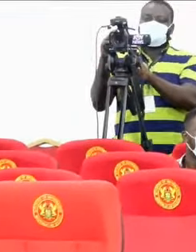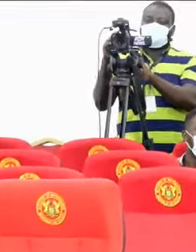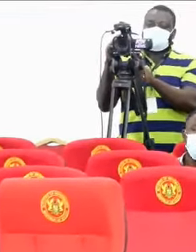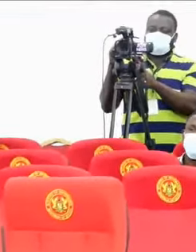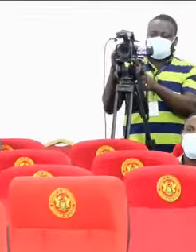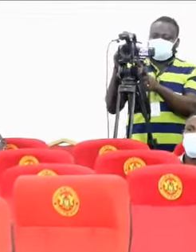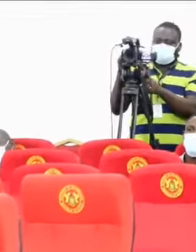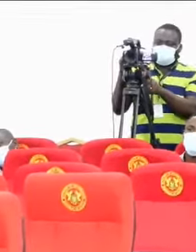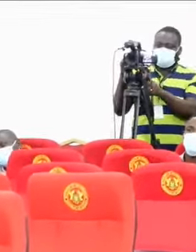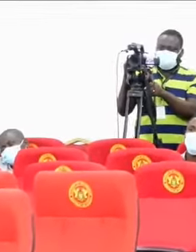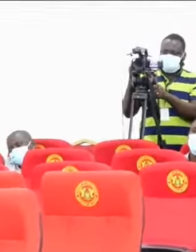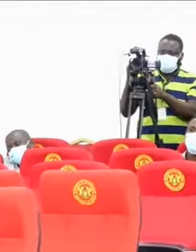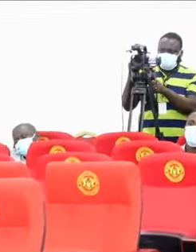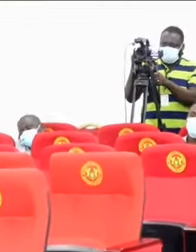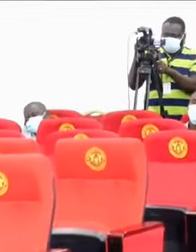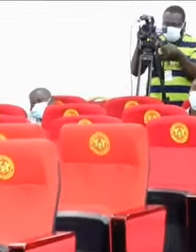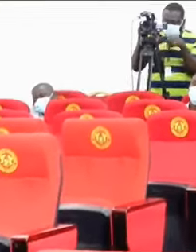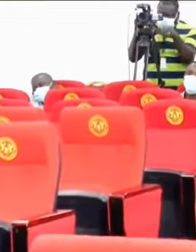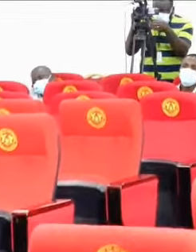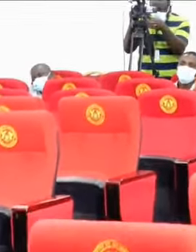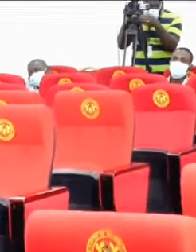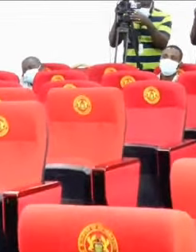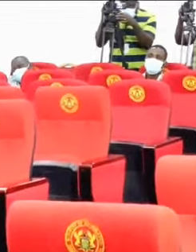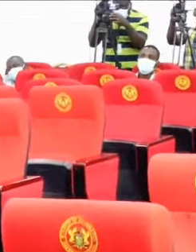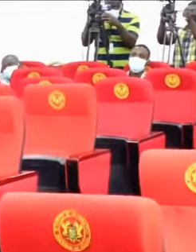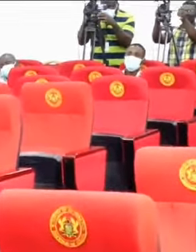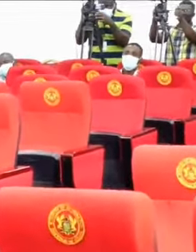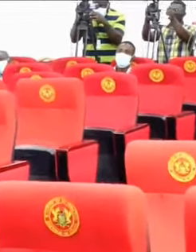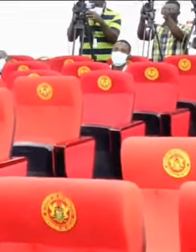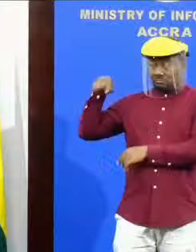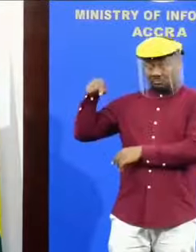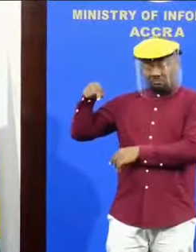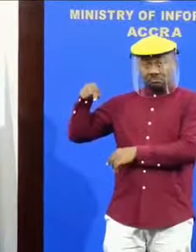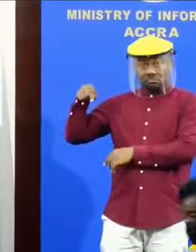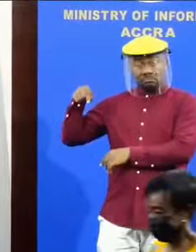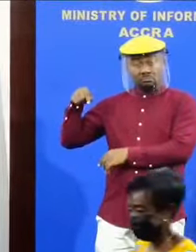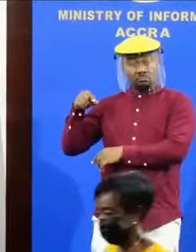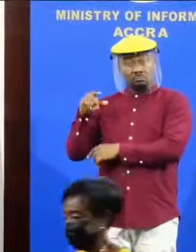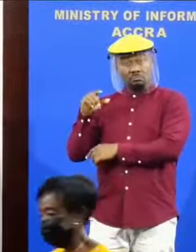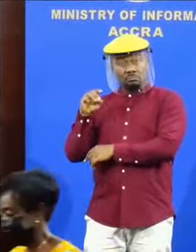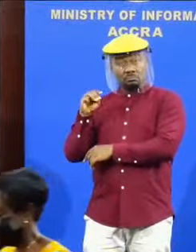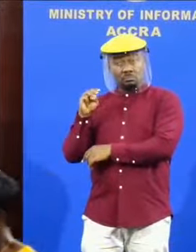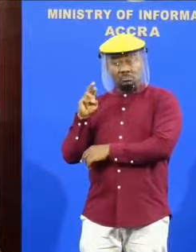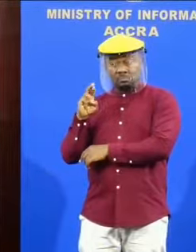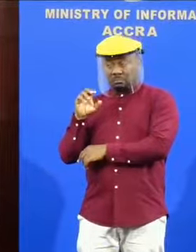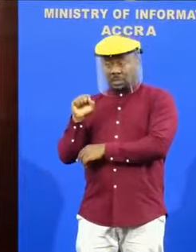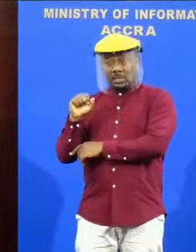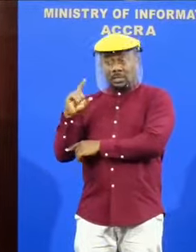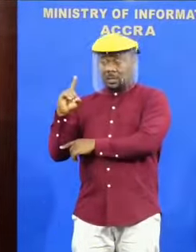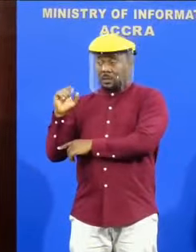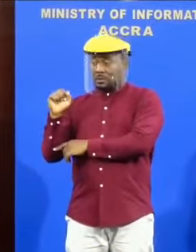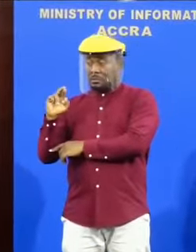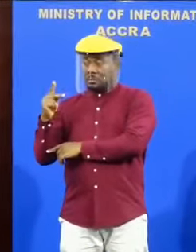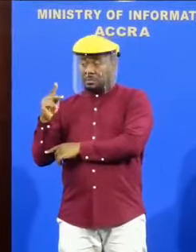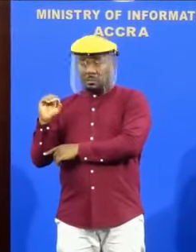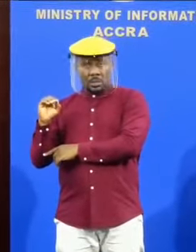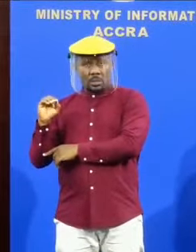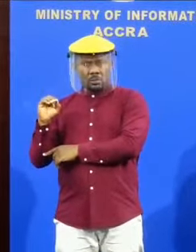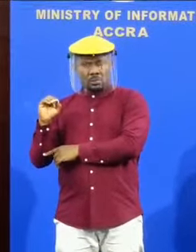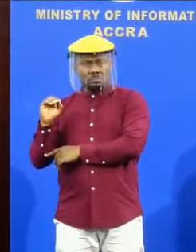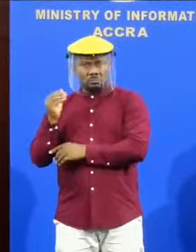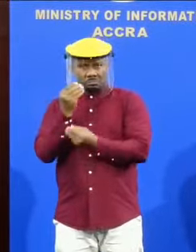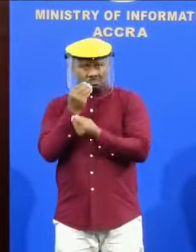Thank you very much. That's the FDA boss, Mrs. for giving us some public education this